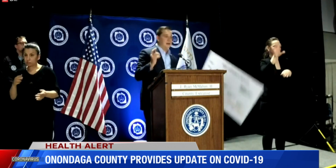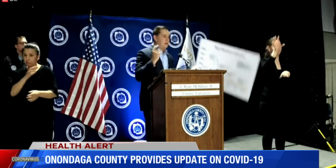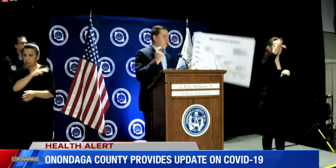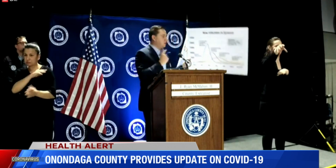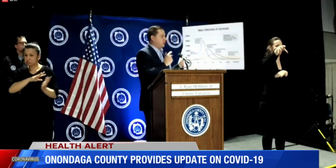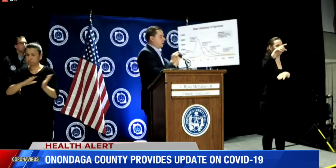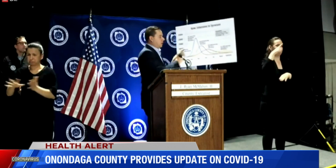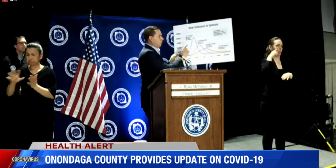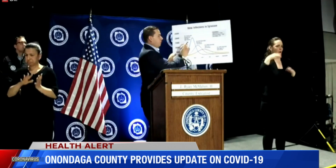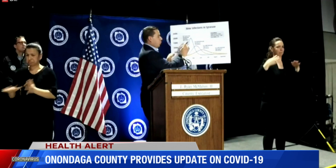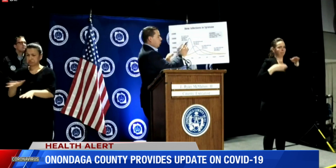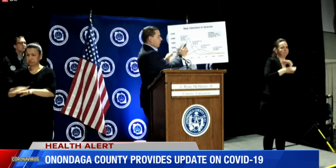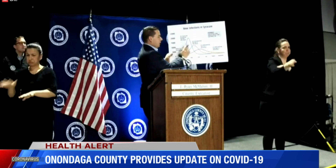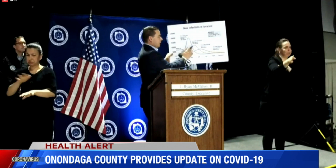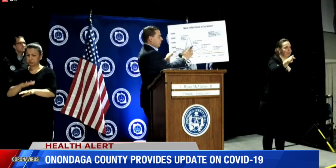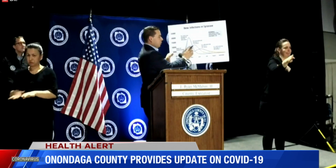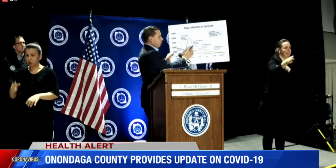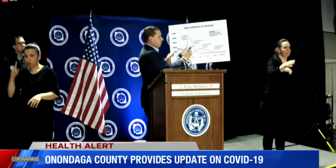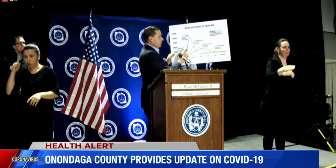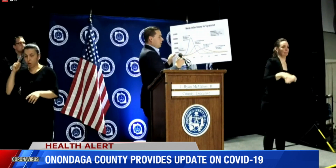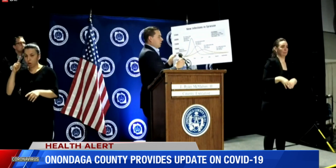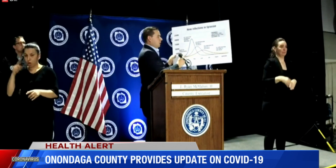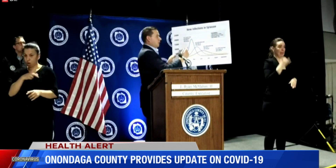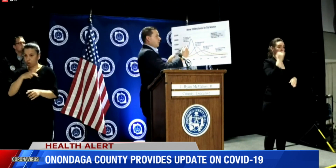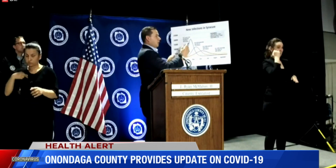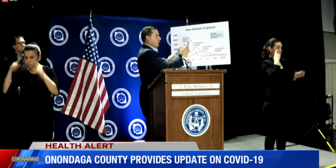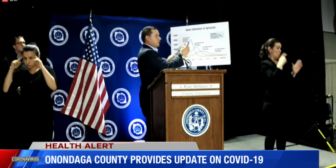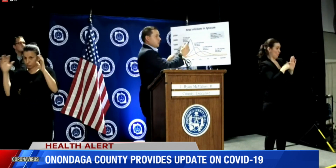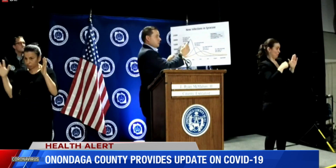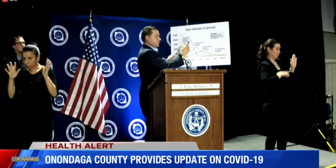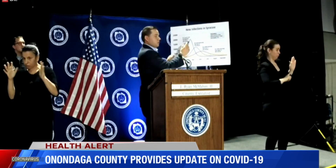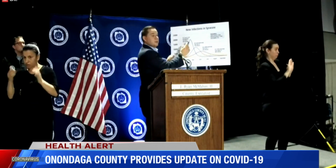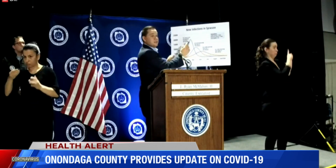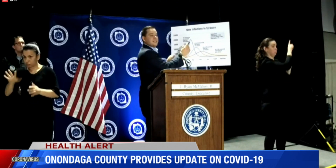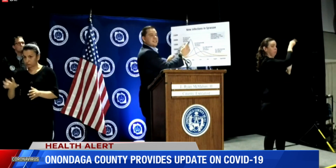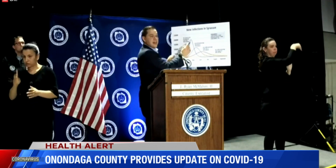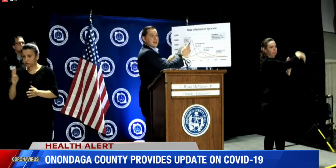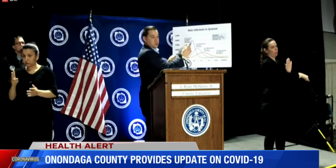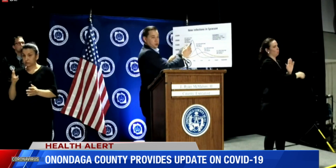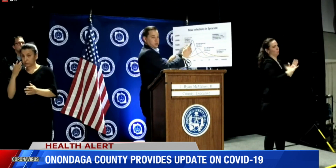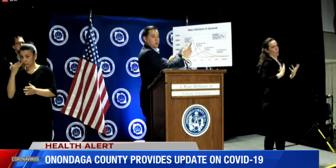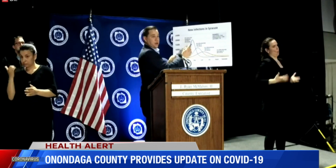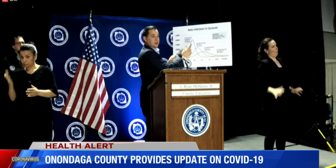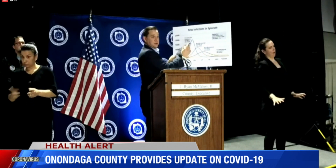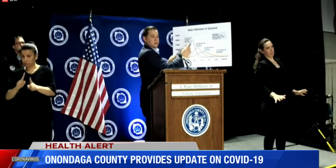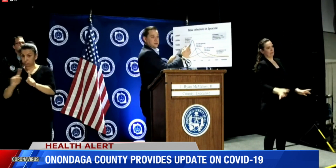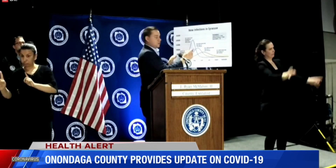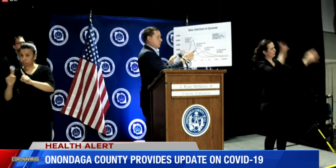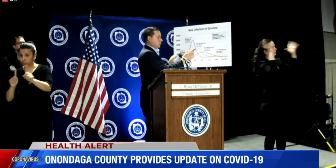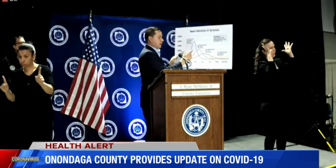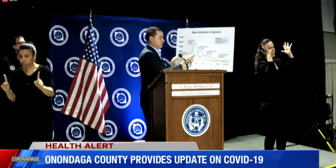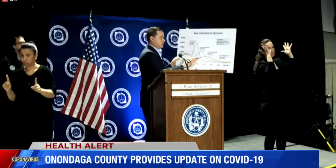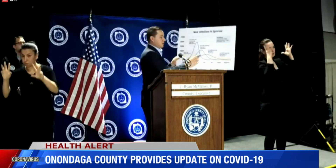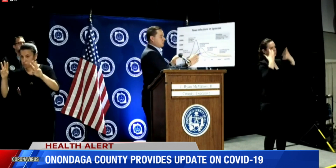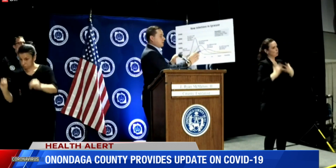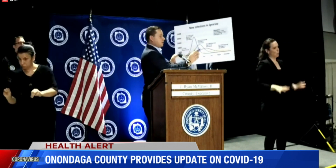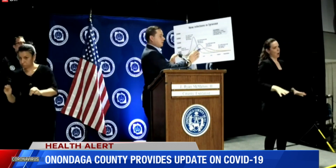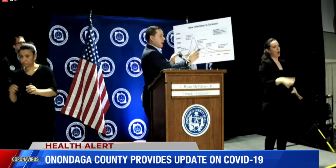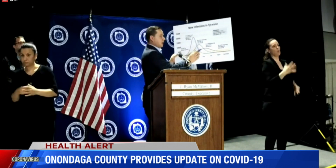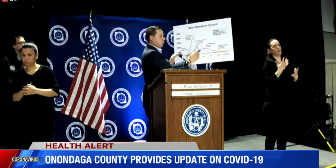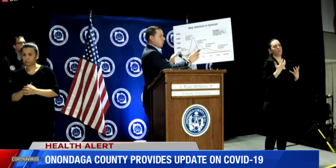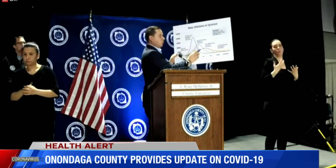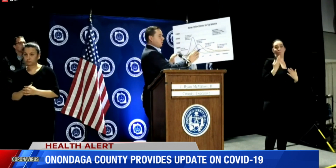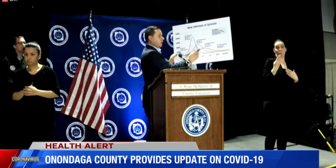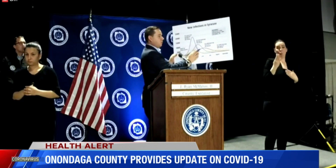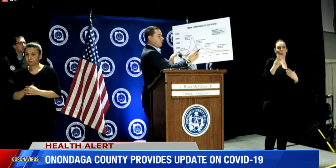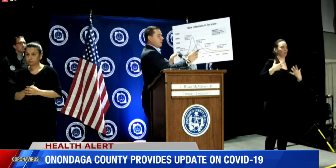big bad lines right here? Boom and boom. This is disaster, okay? These two lines. This